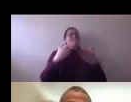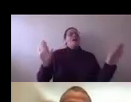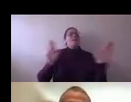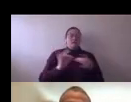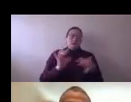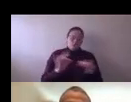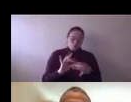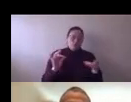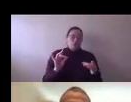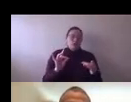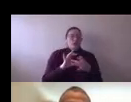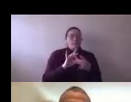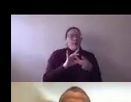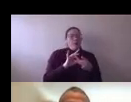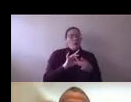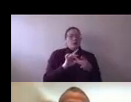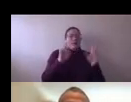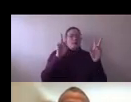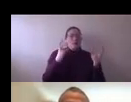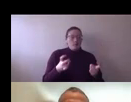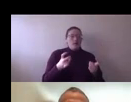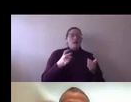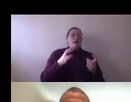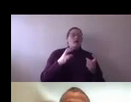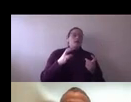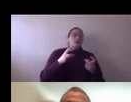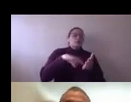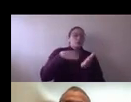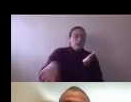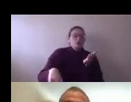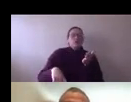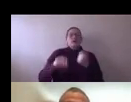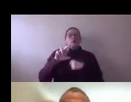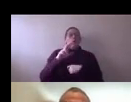on the issue of discrimination or